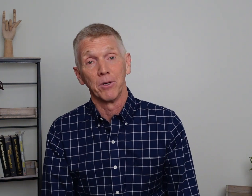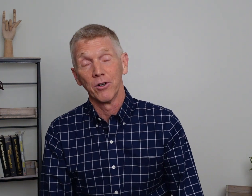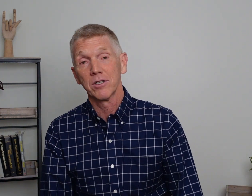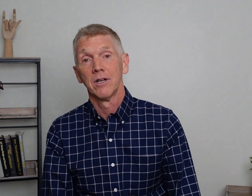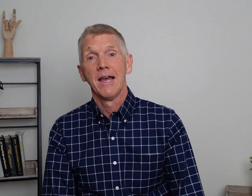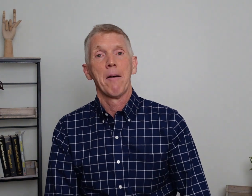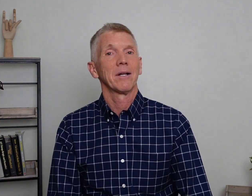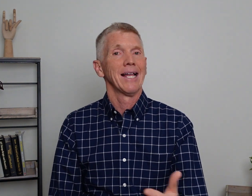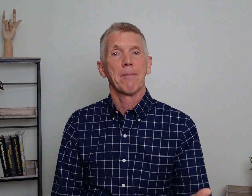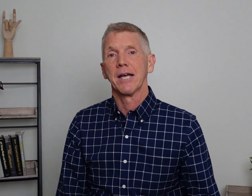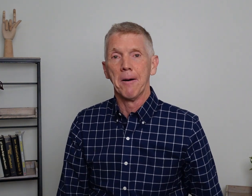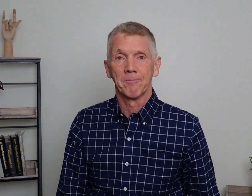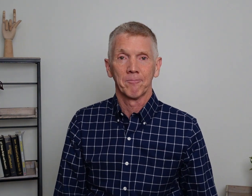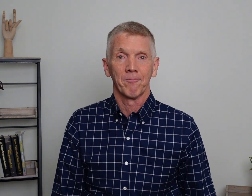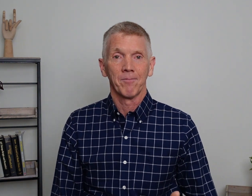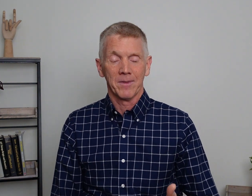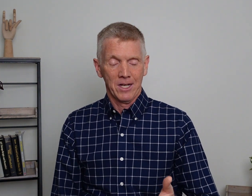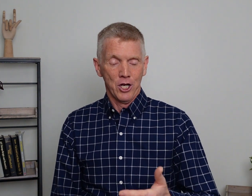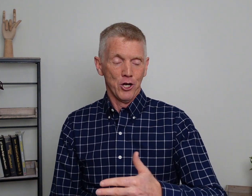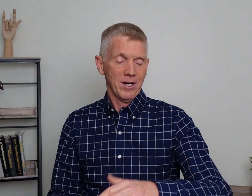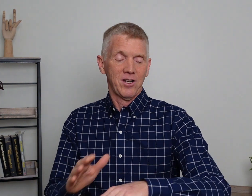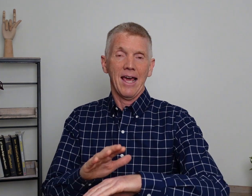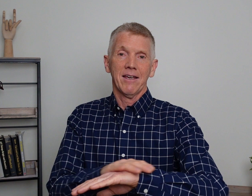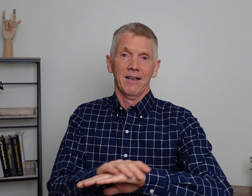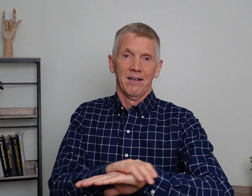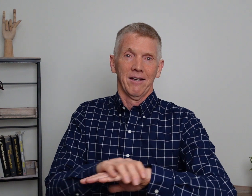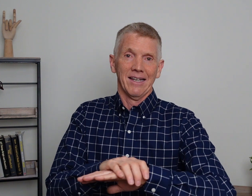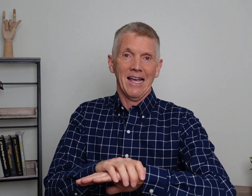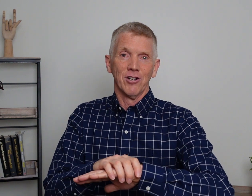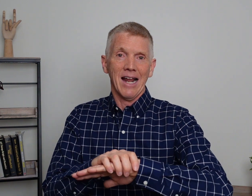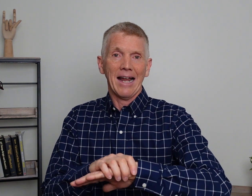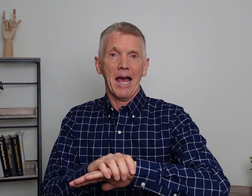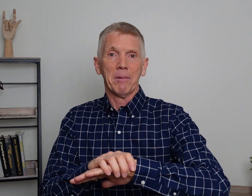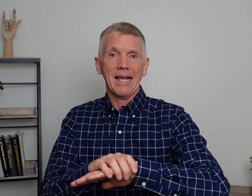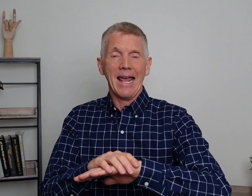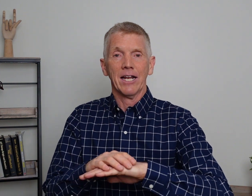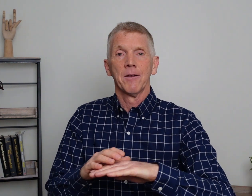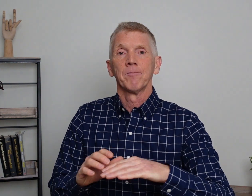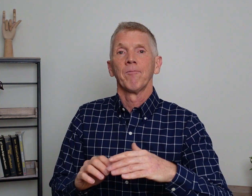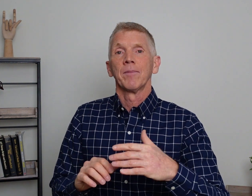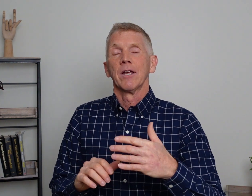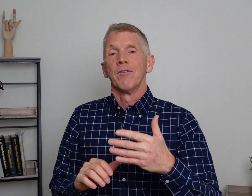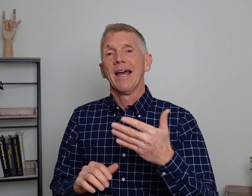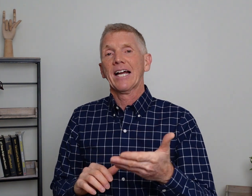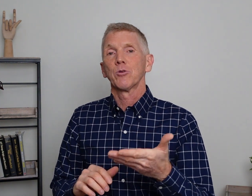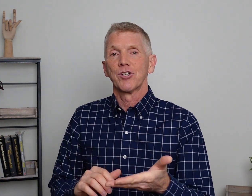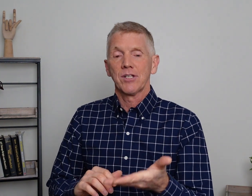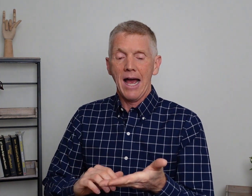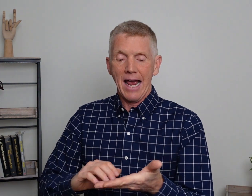computers. How about a laptop? You're going to take, again, your non-dominant hand. The actual